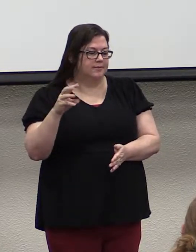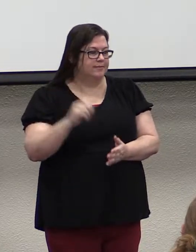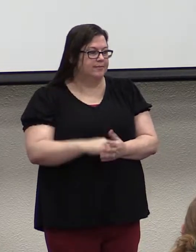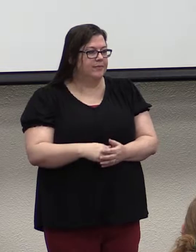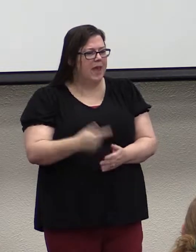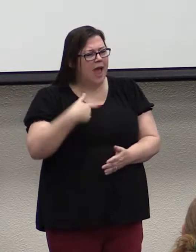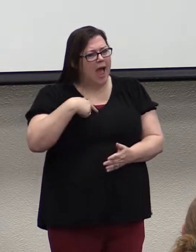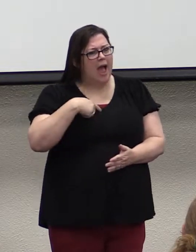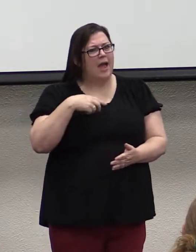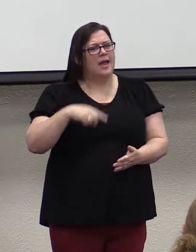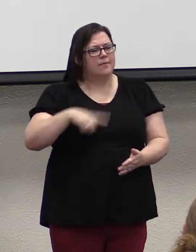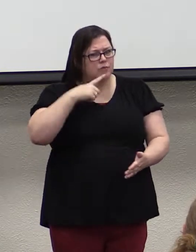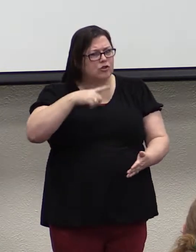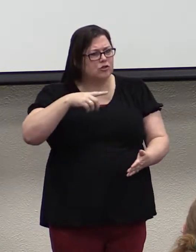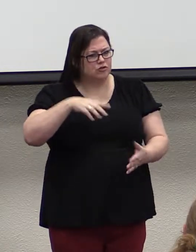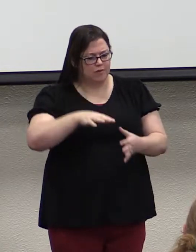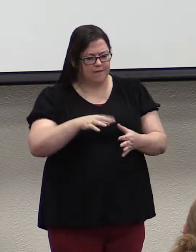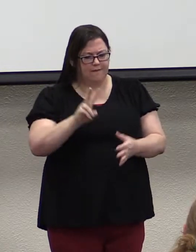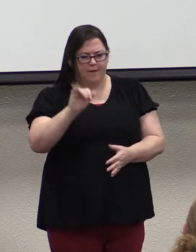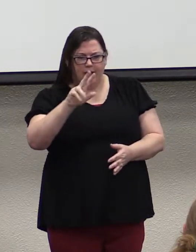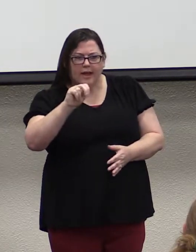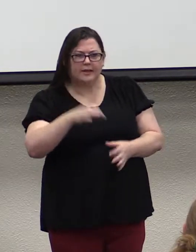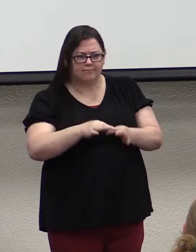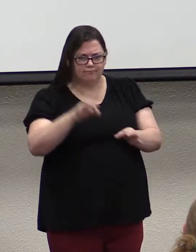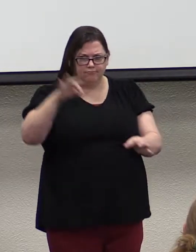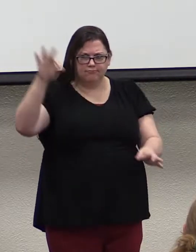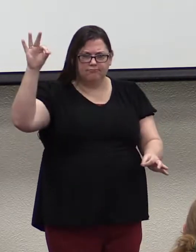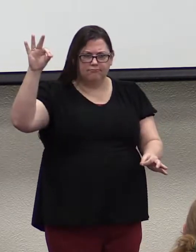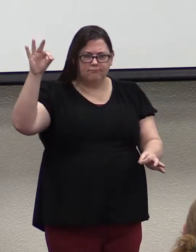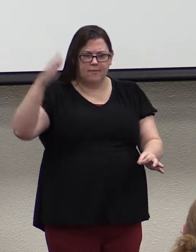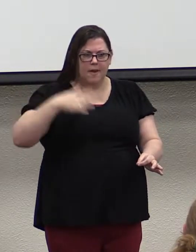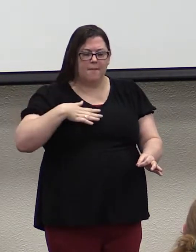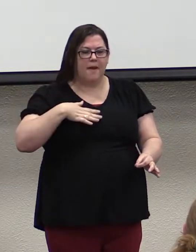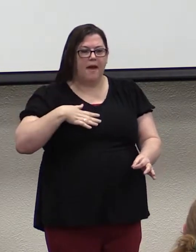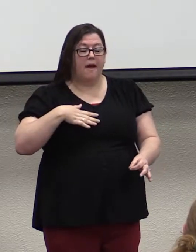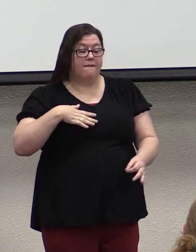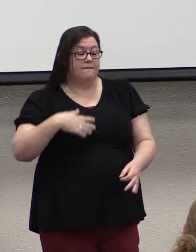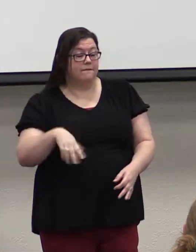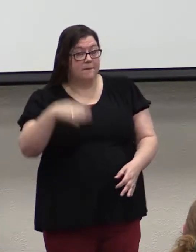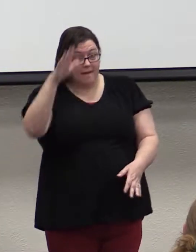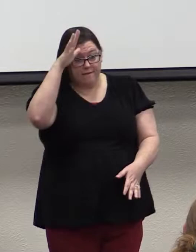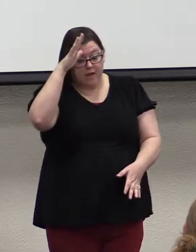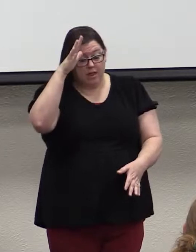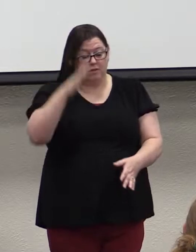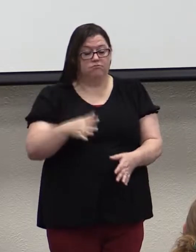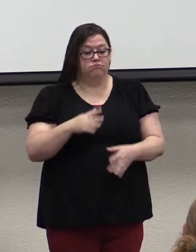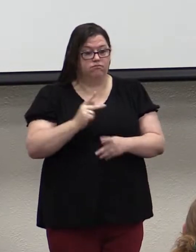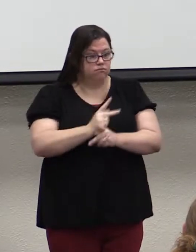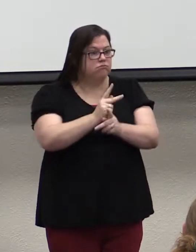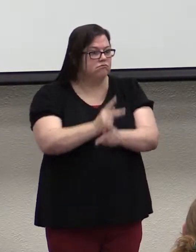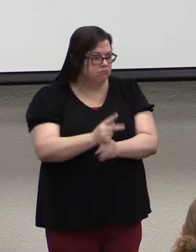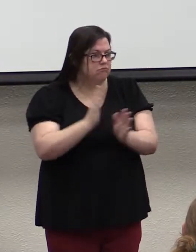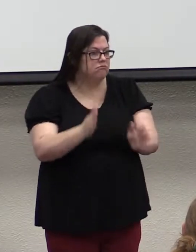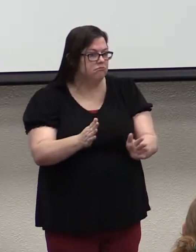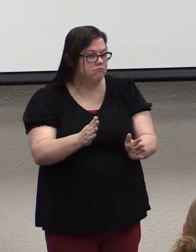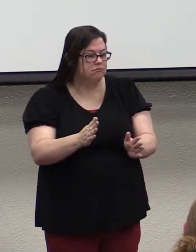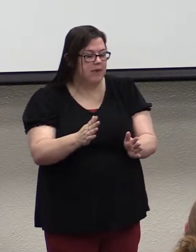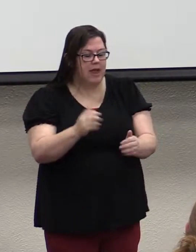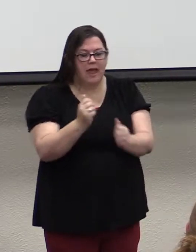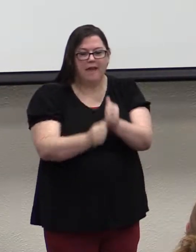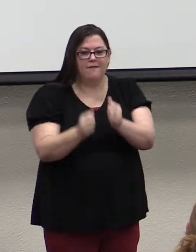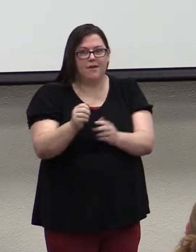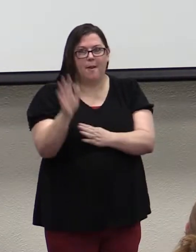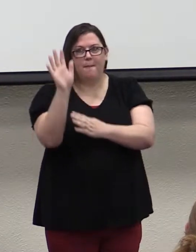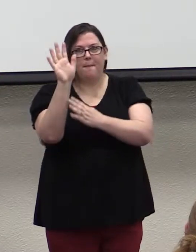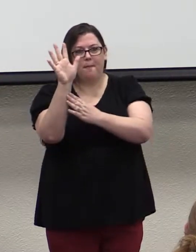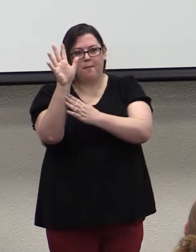I am the true vine, and my Father is the vine dresser. Every branch in me that does not bear fruit, he takes away, and every